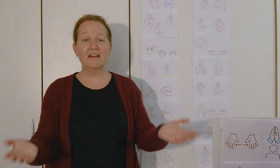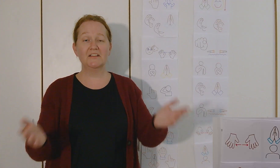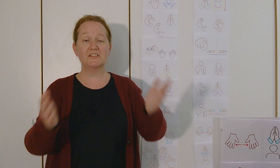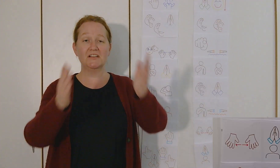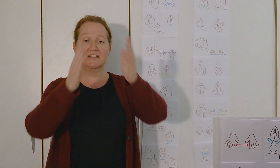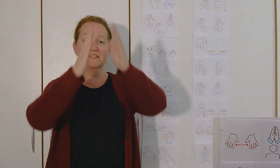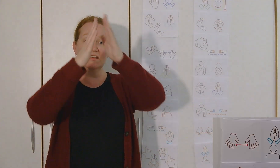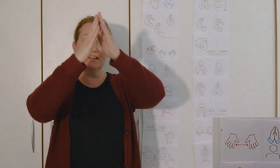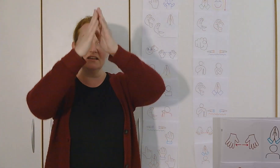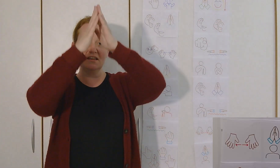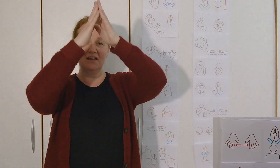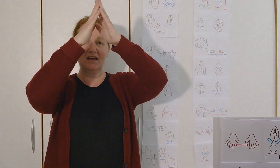such is the